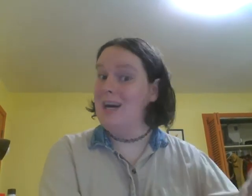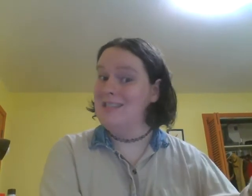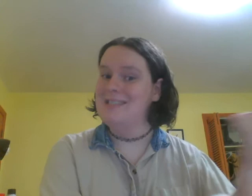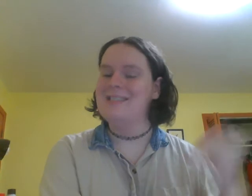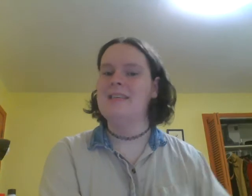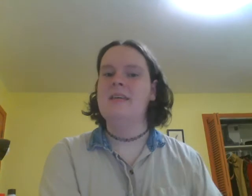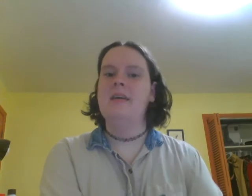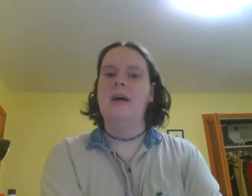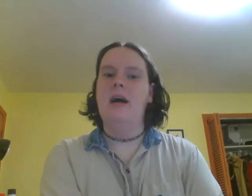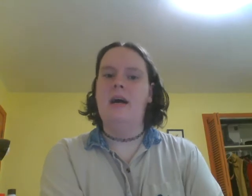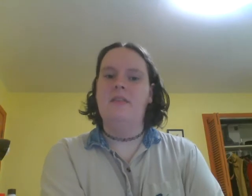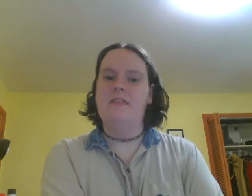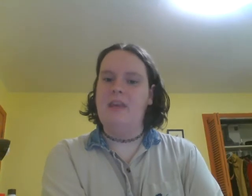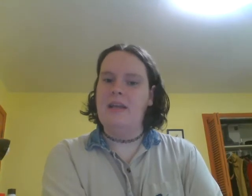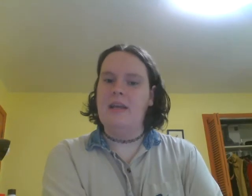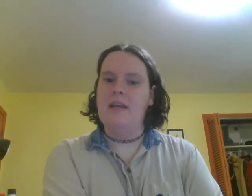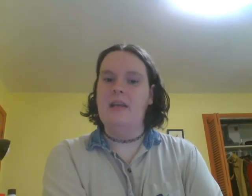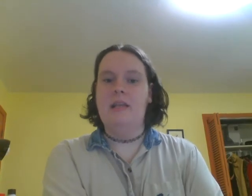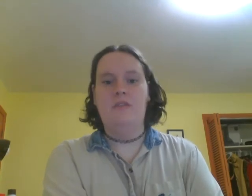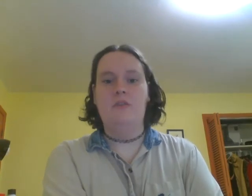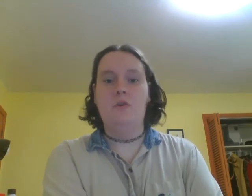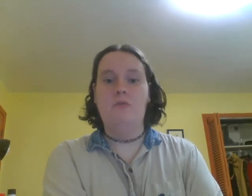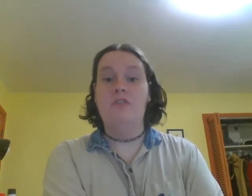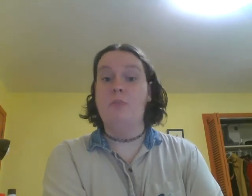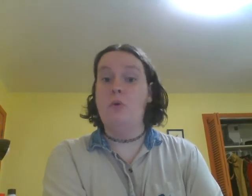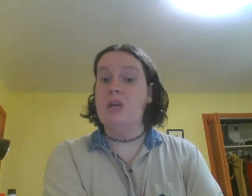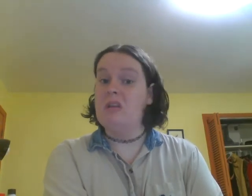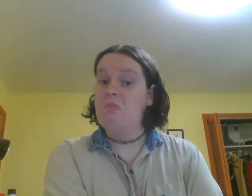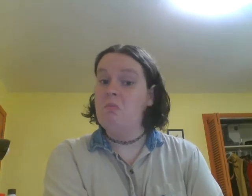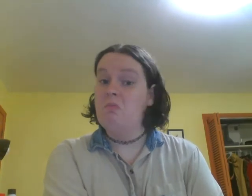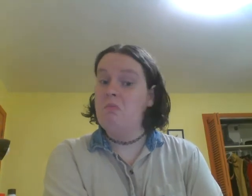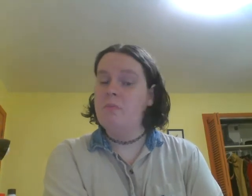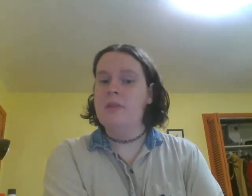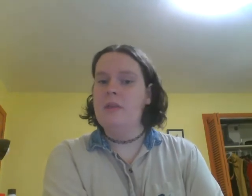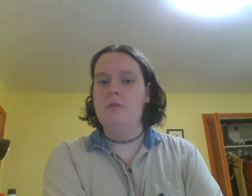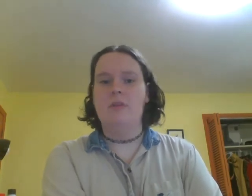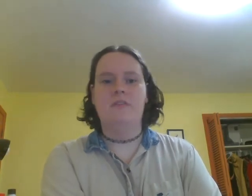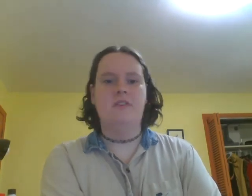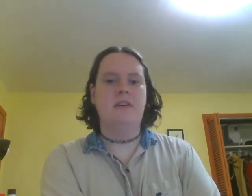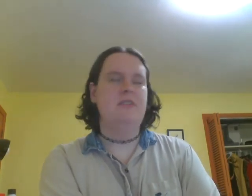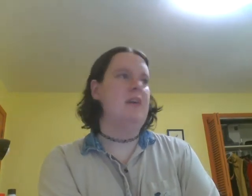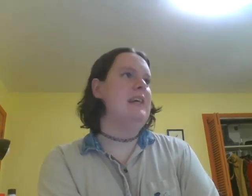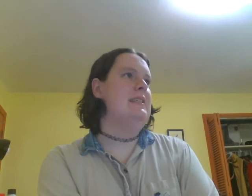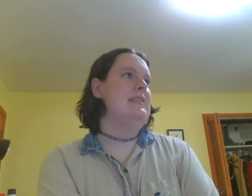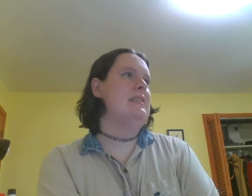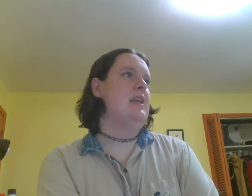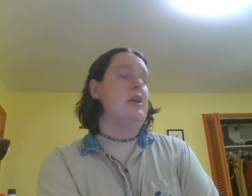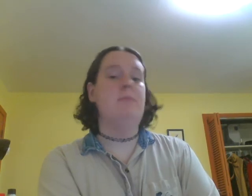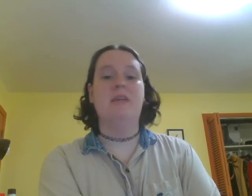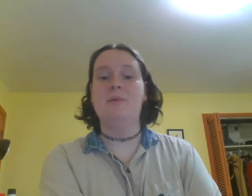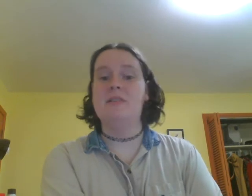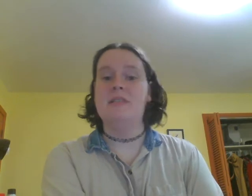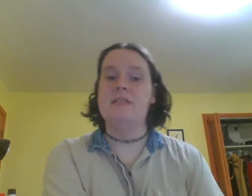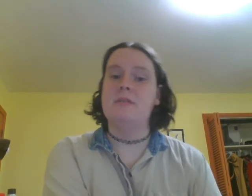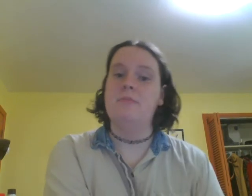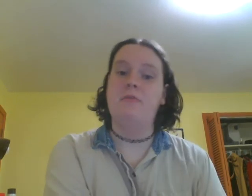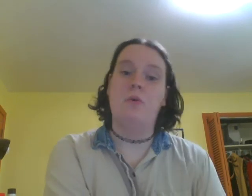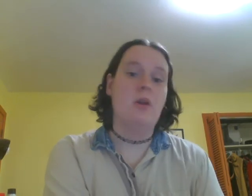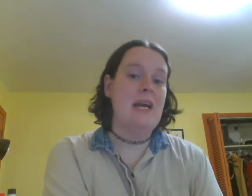transmodalize the signing into spoken. You could devise an unambiguous system for